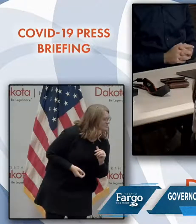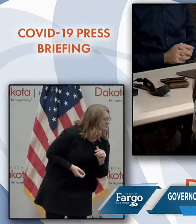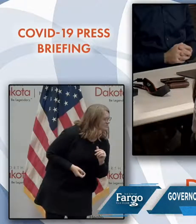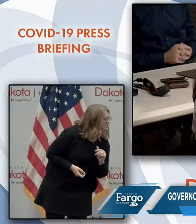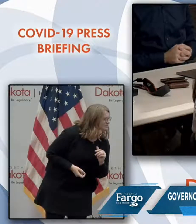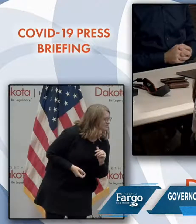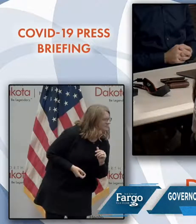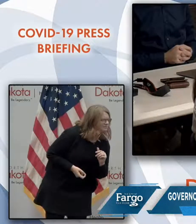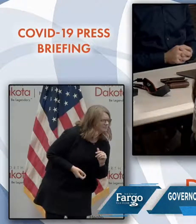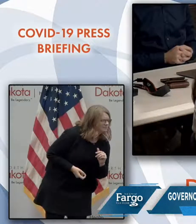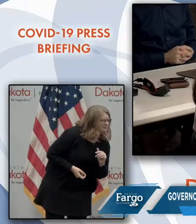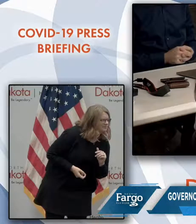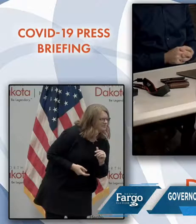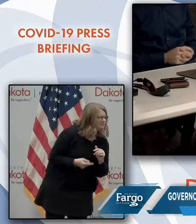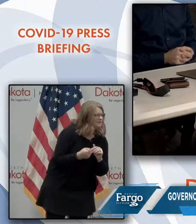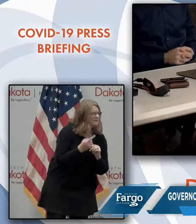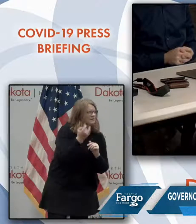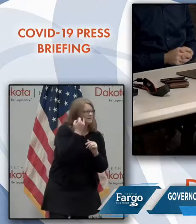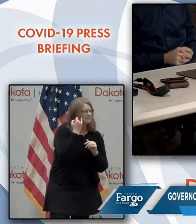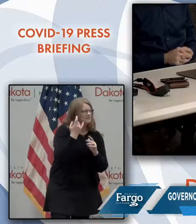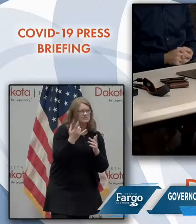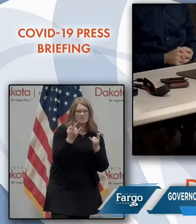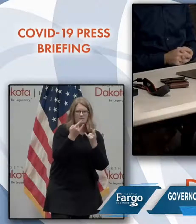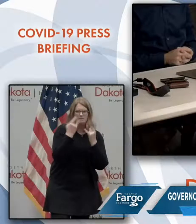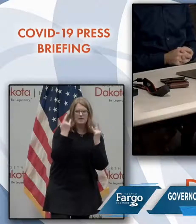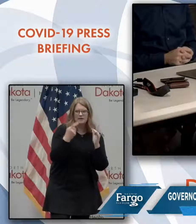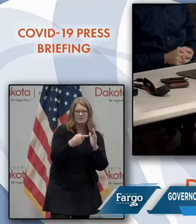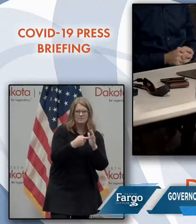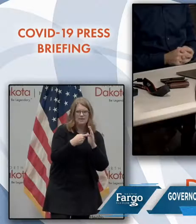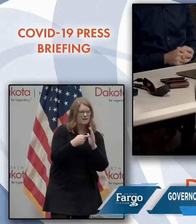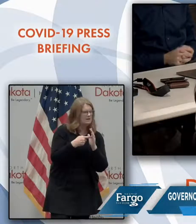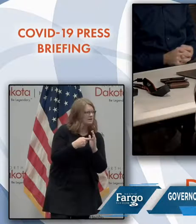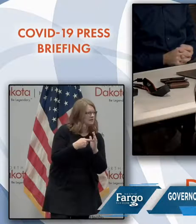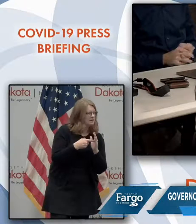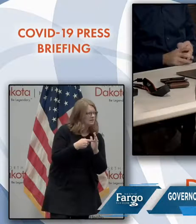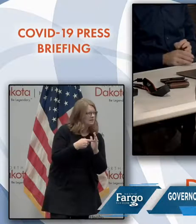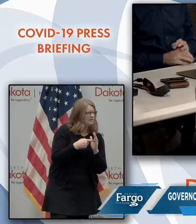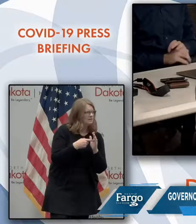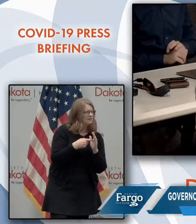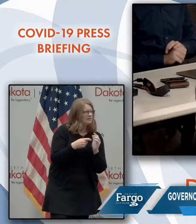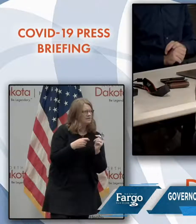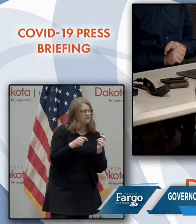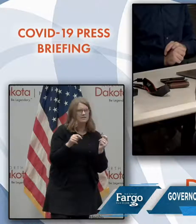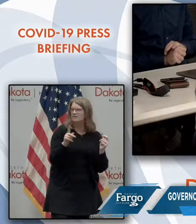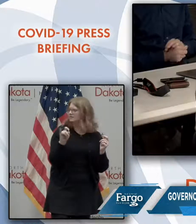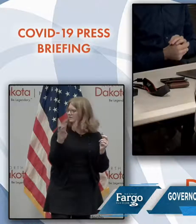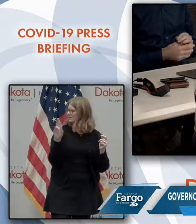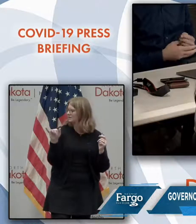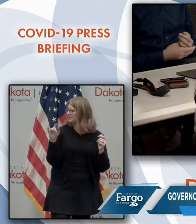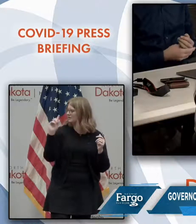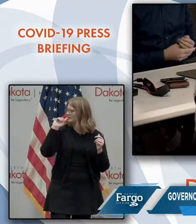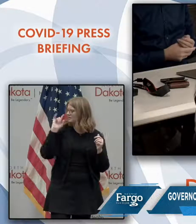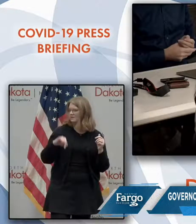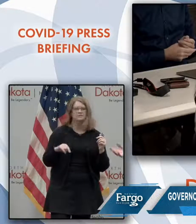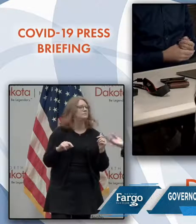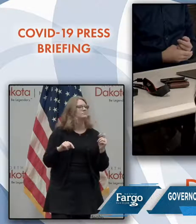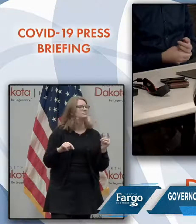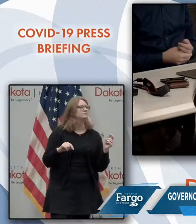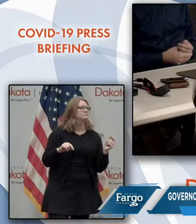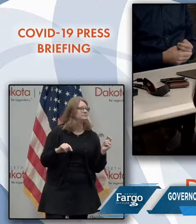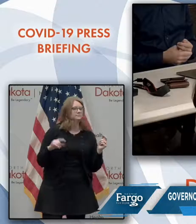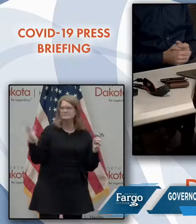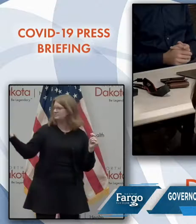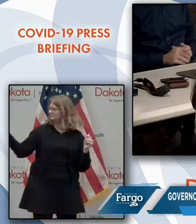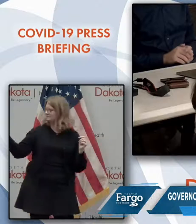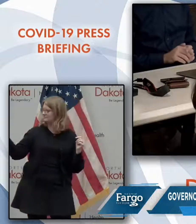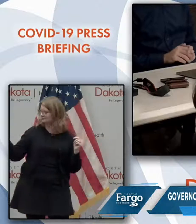longer quarantining if they have a mask mandate? And I want to make sure Kirby can hear this, because Kirby, you're going to be answering that question, so come on up